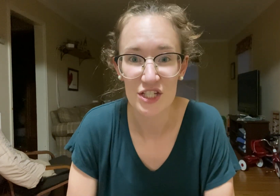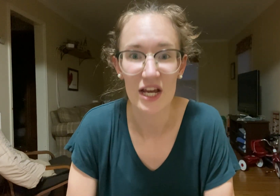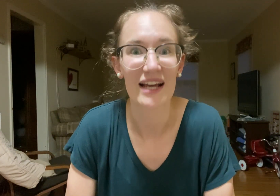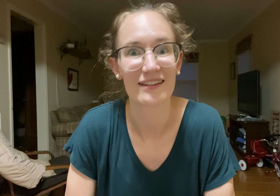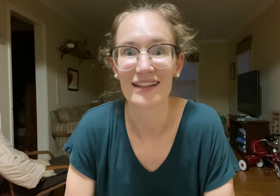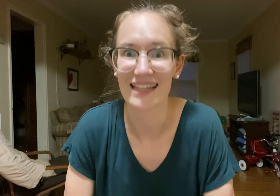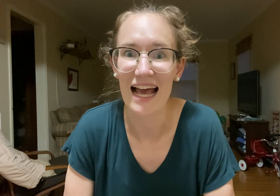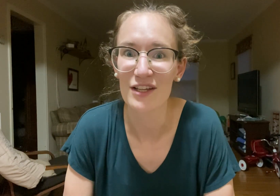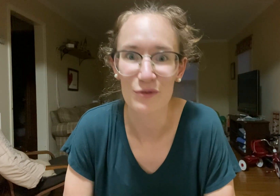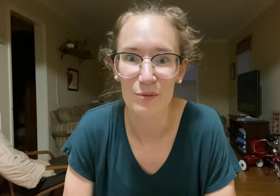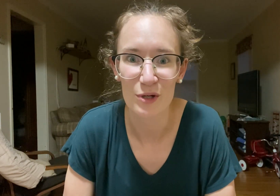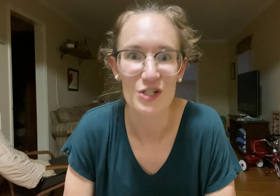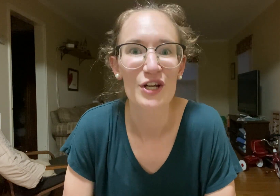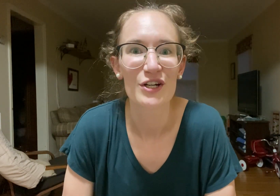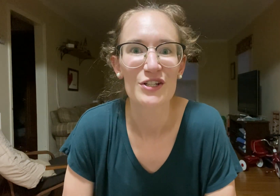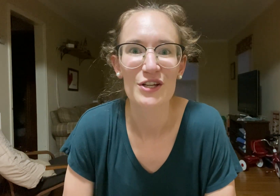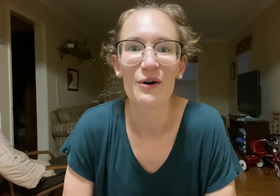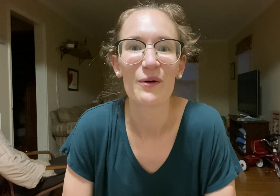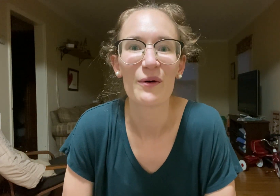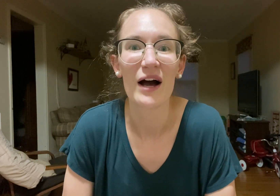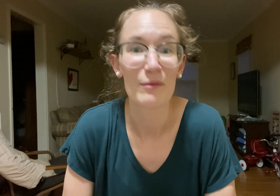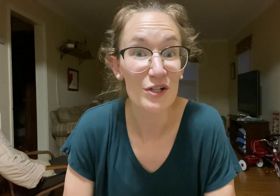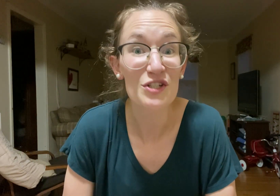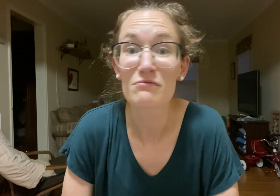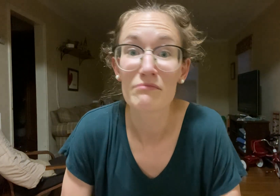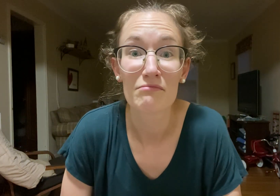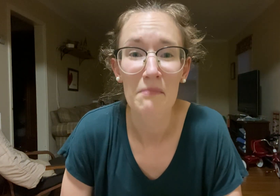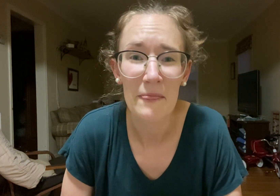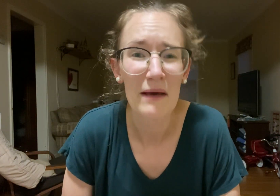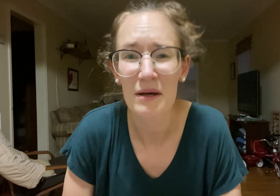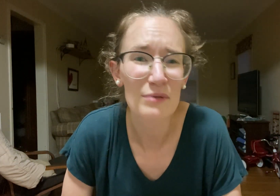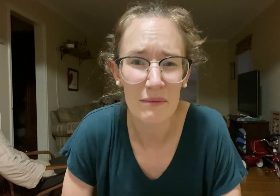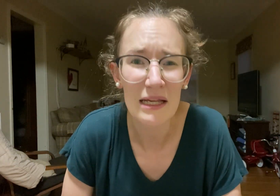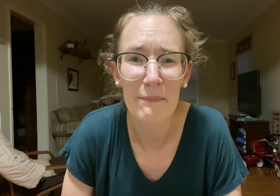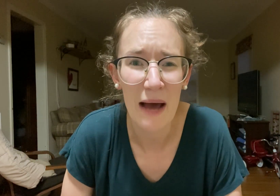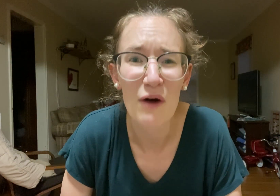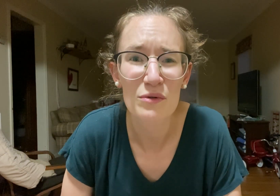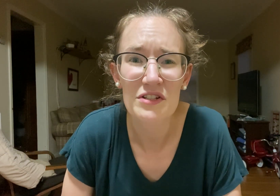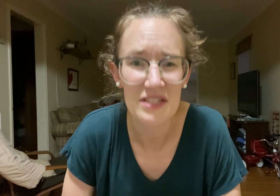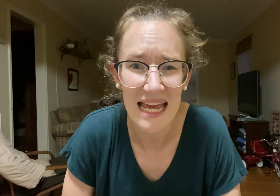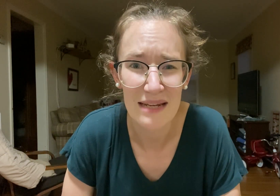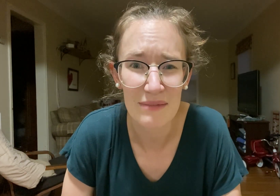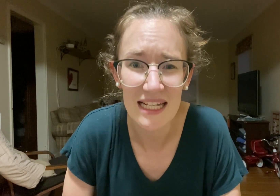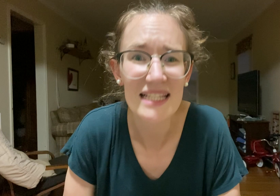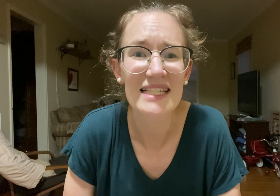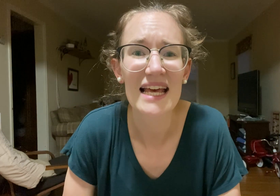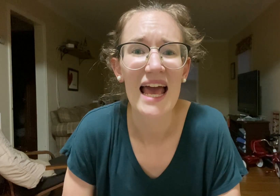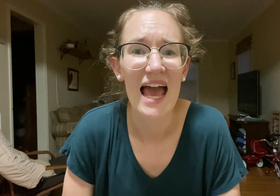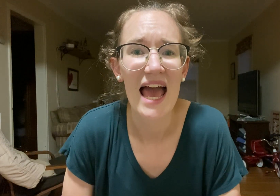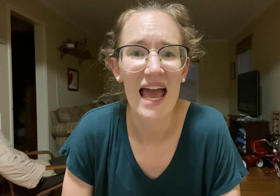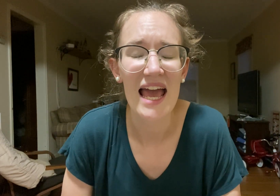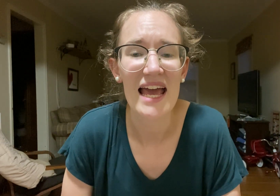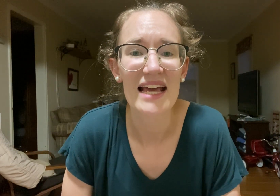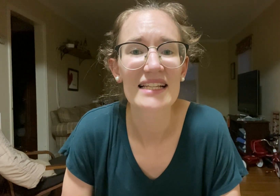check and they're like, yeah, you can push. So I pushed, but probably about 10 minutes